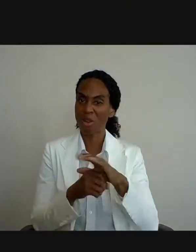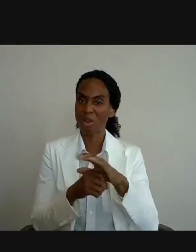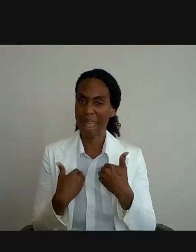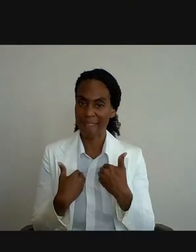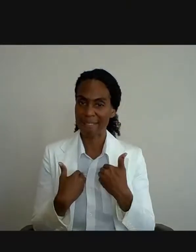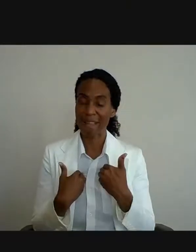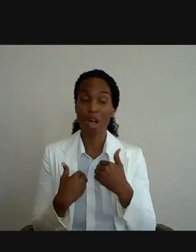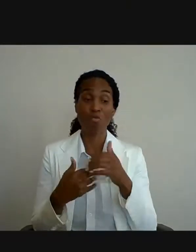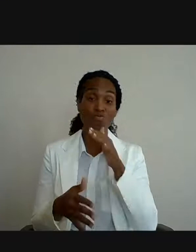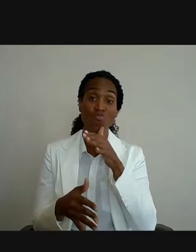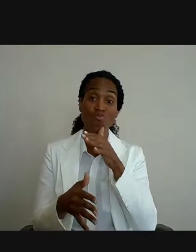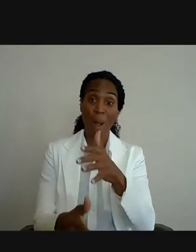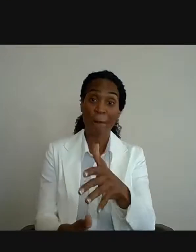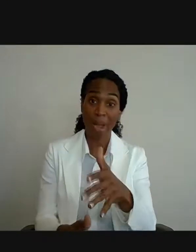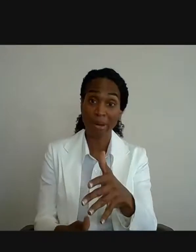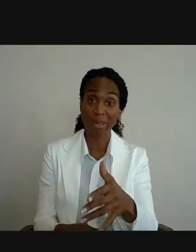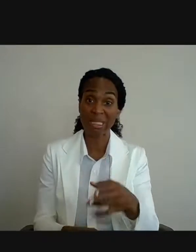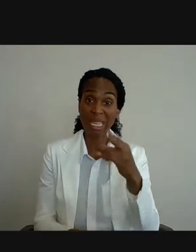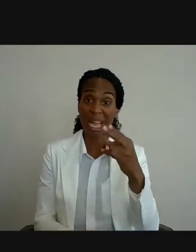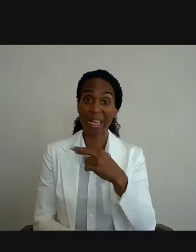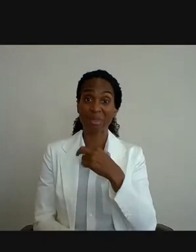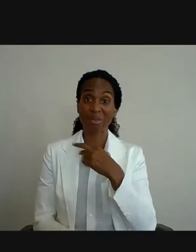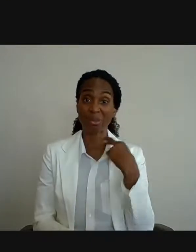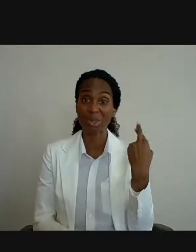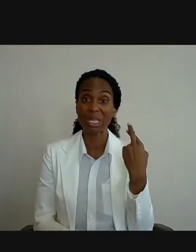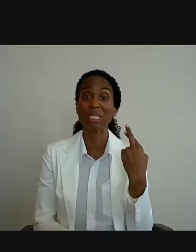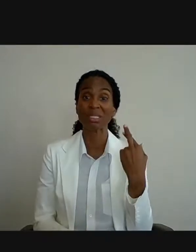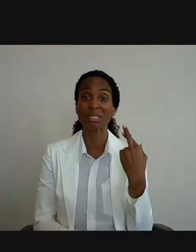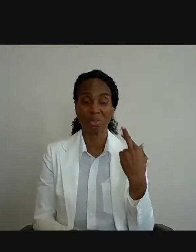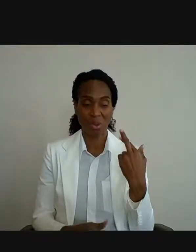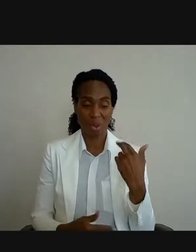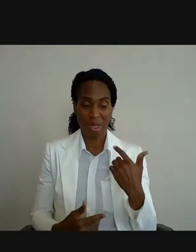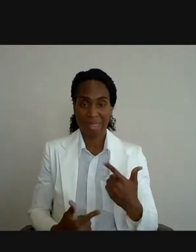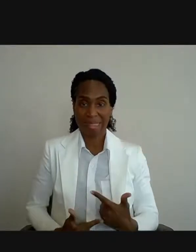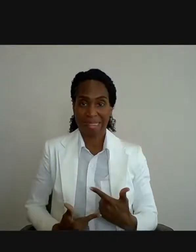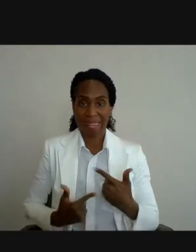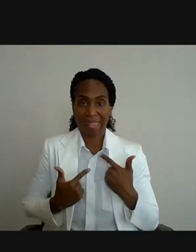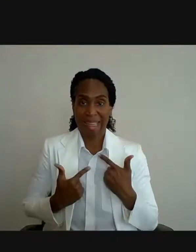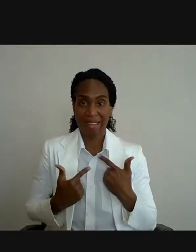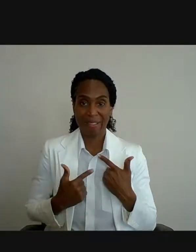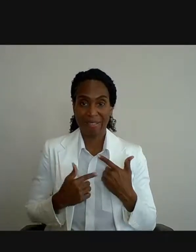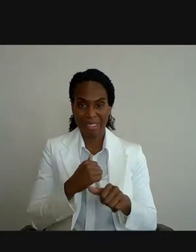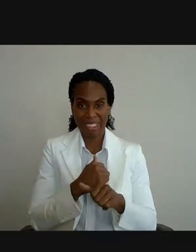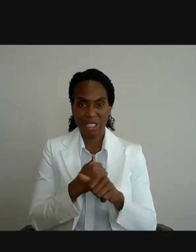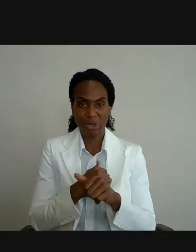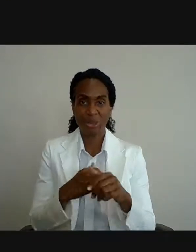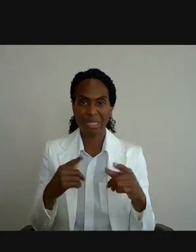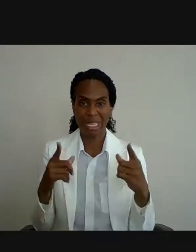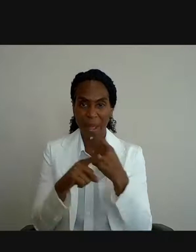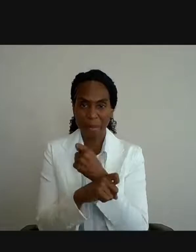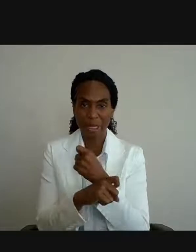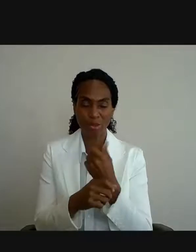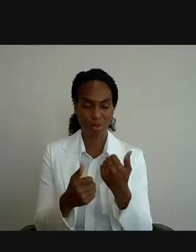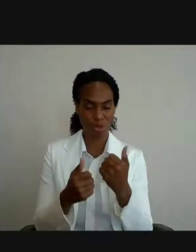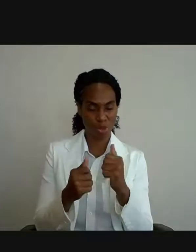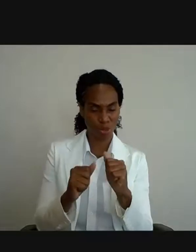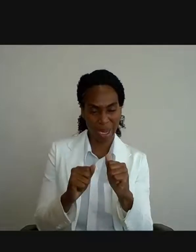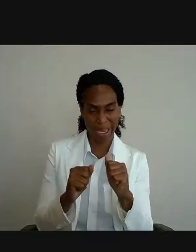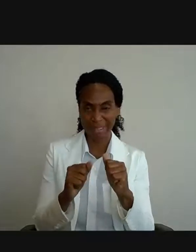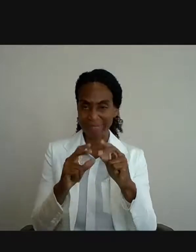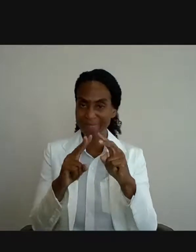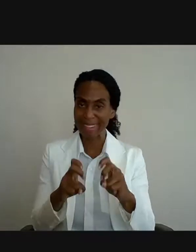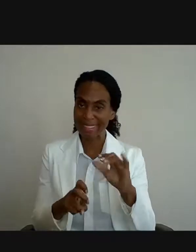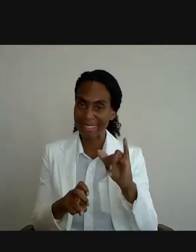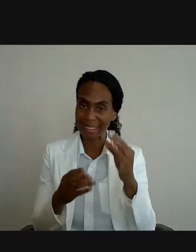high risk for life-threatening complications. So we're trying to take that into context, but I